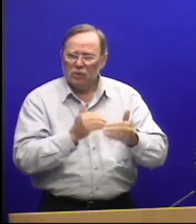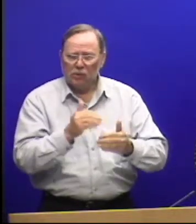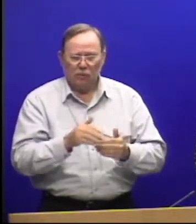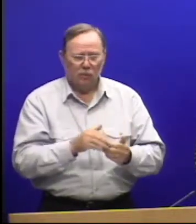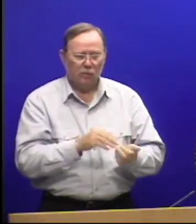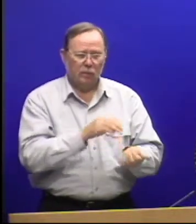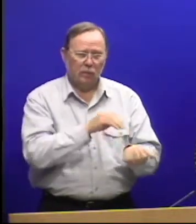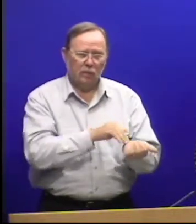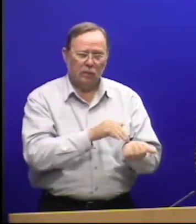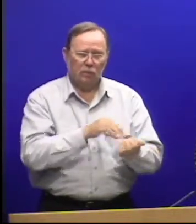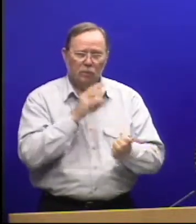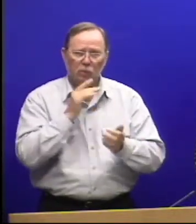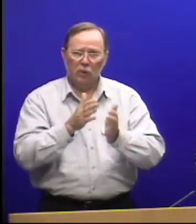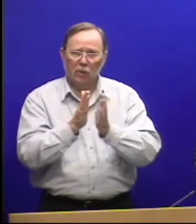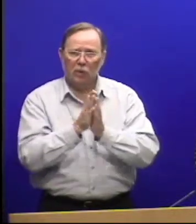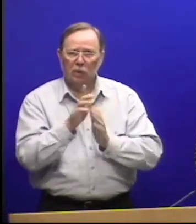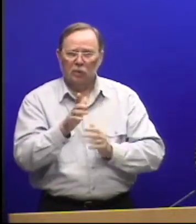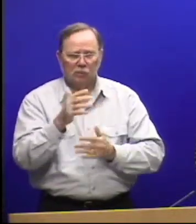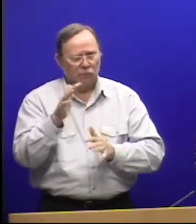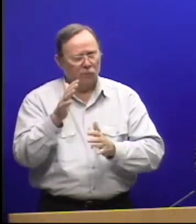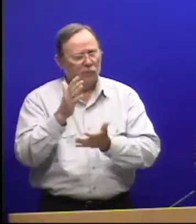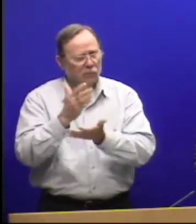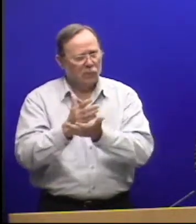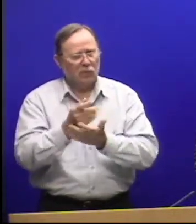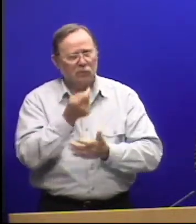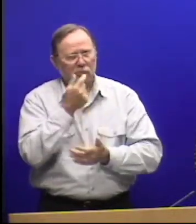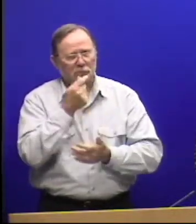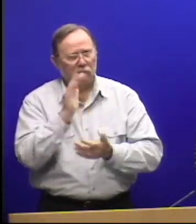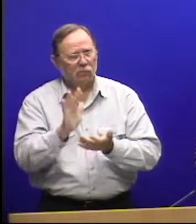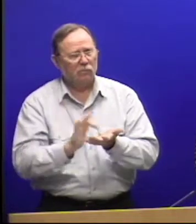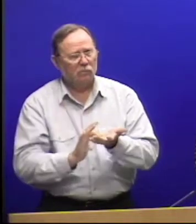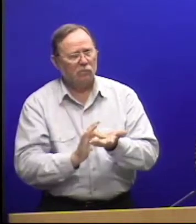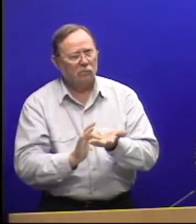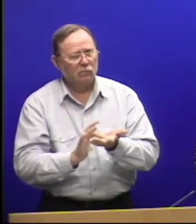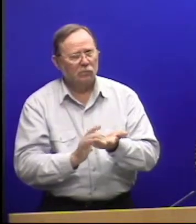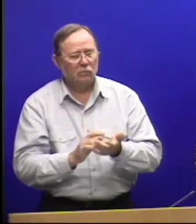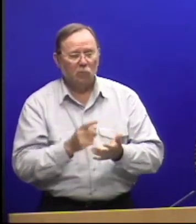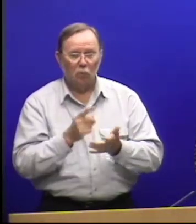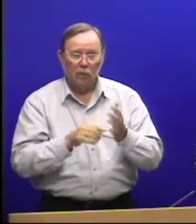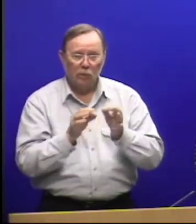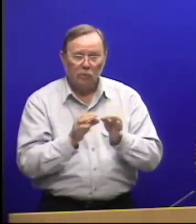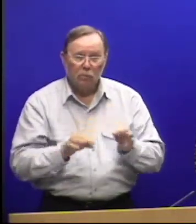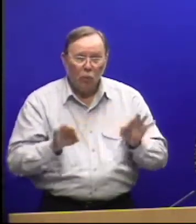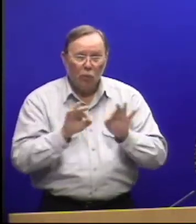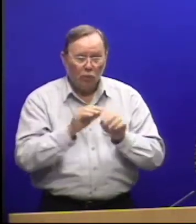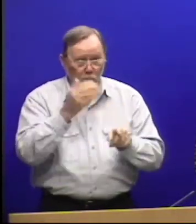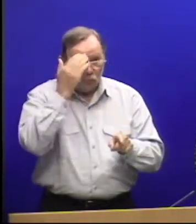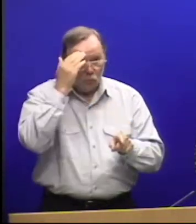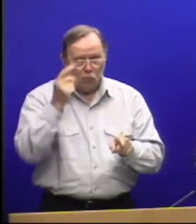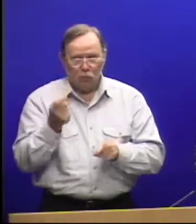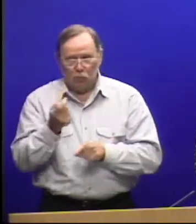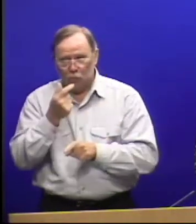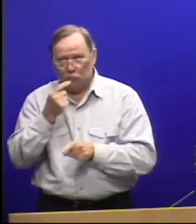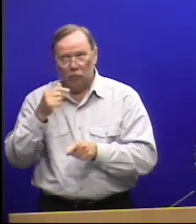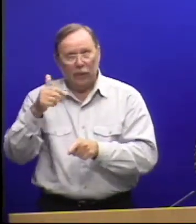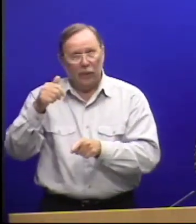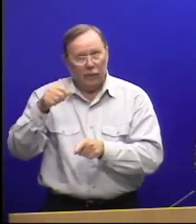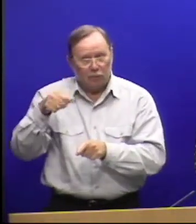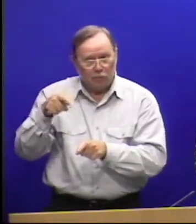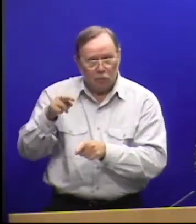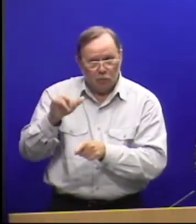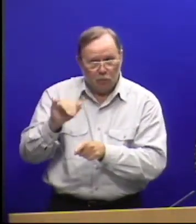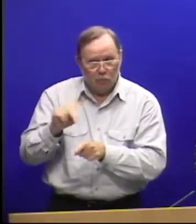stop taking certain medication. What's important to know is, if you take aspirin, do you need to stop